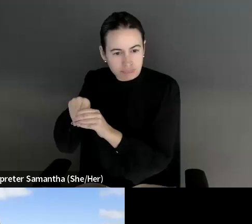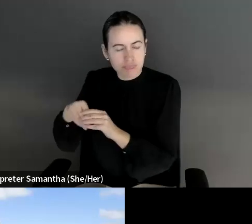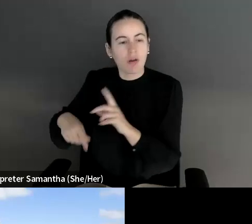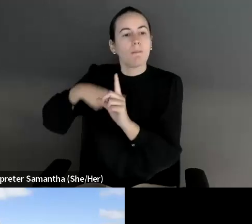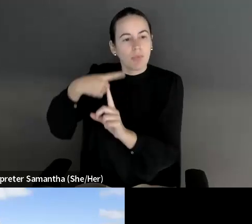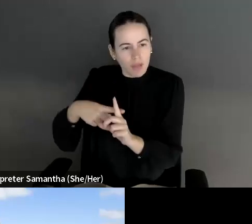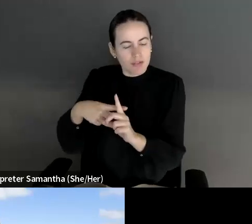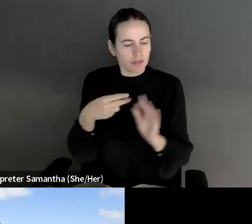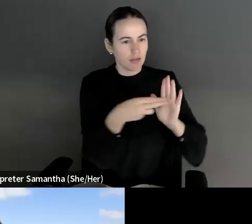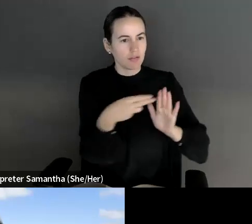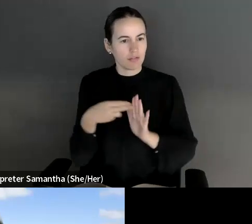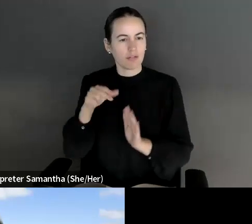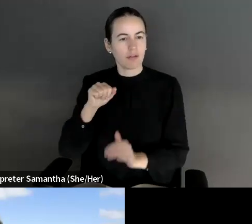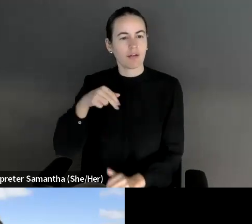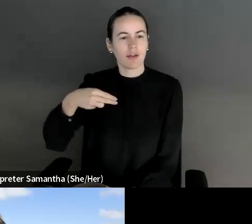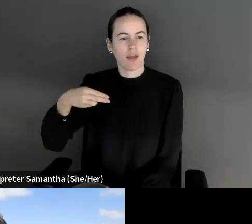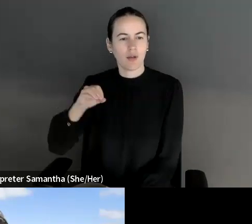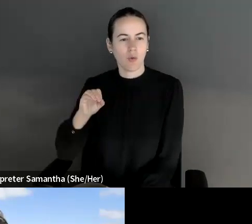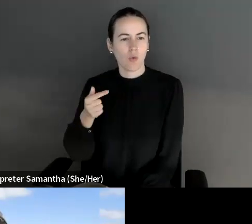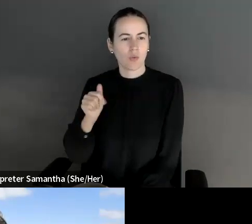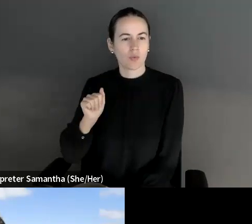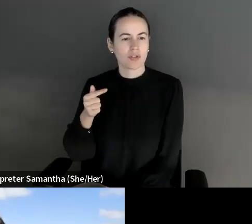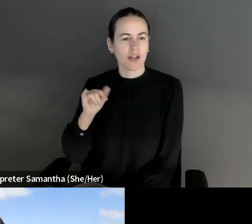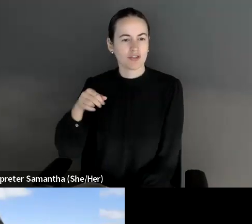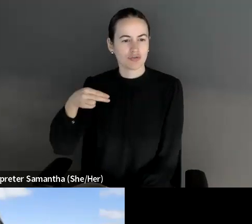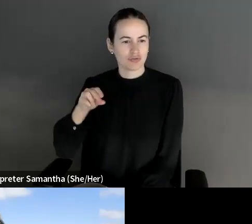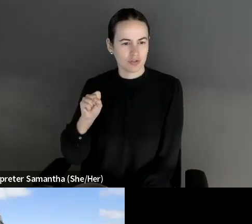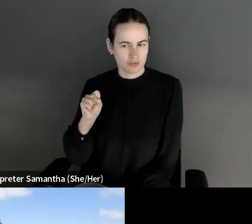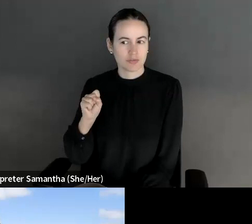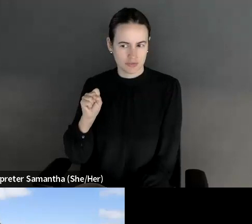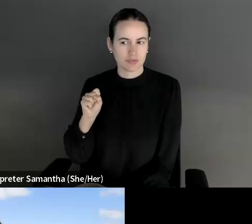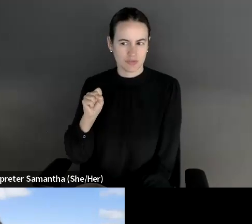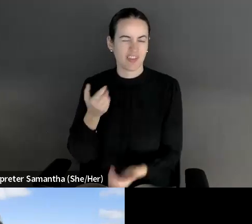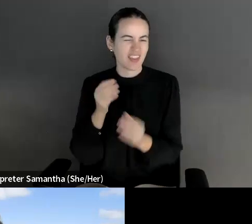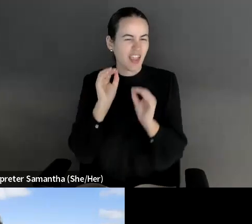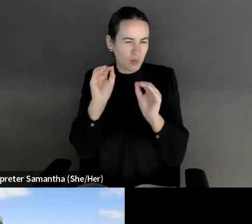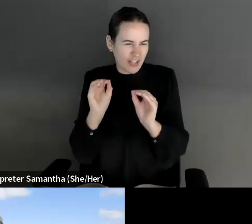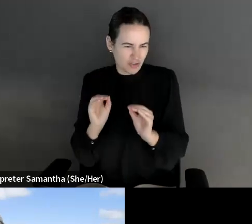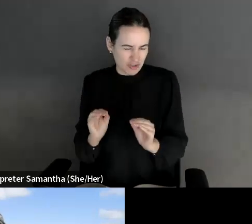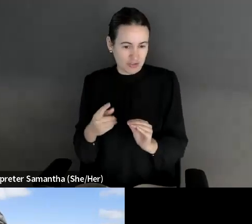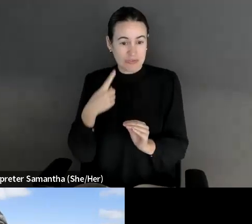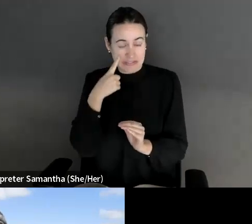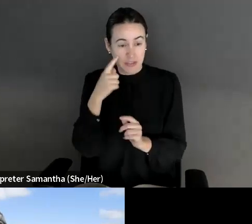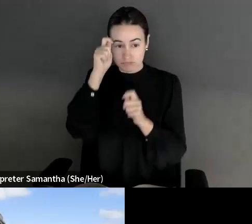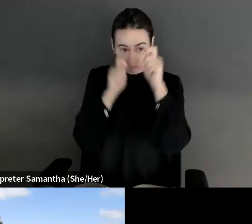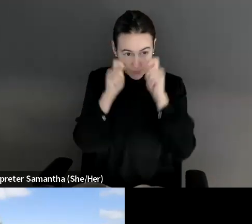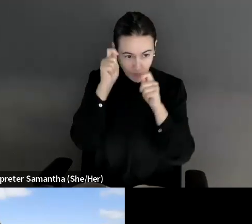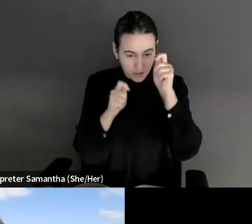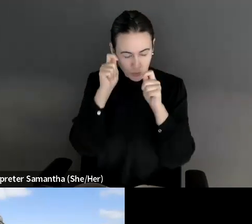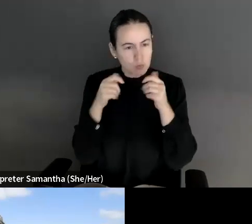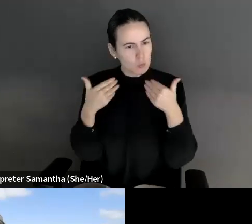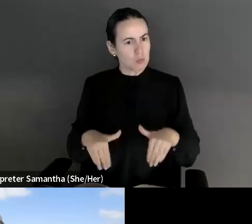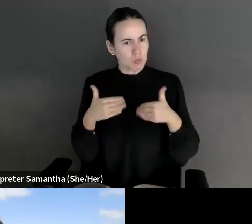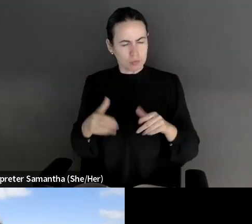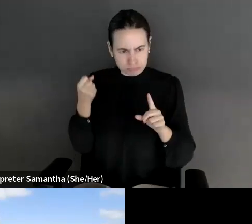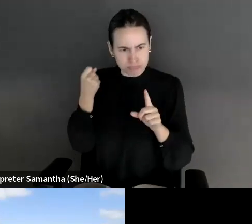annotations. And so because we found in the annotations that use of non-manuals was a significant factor,